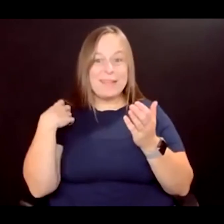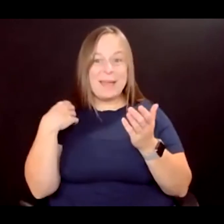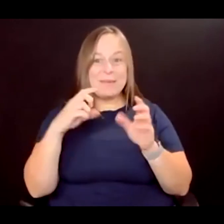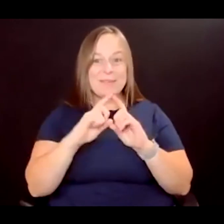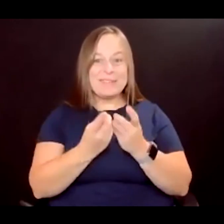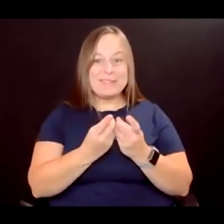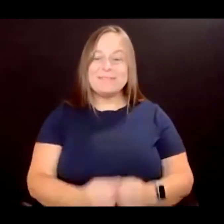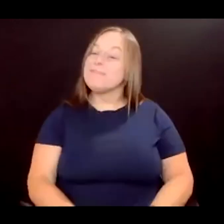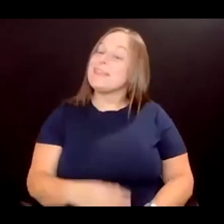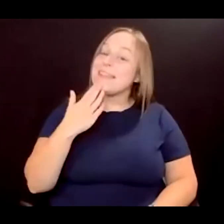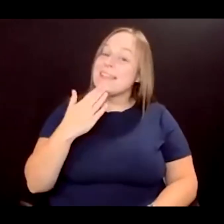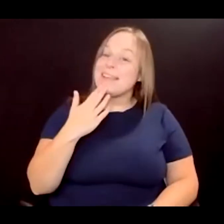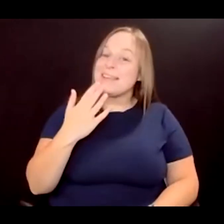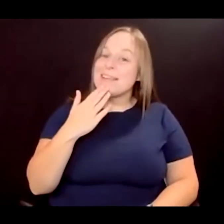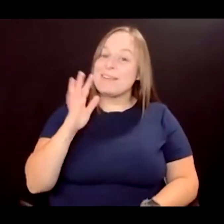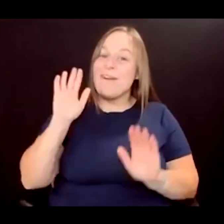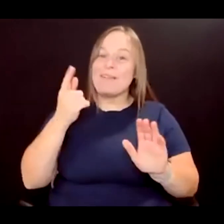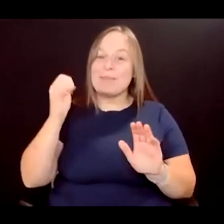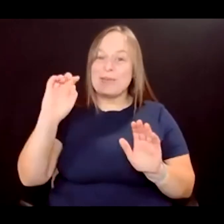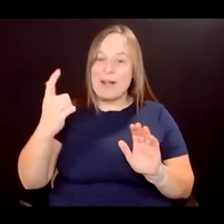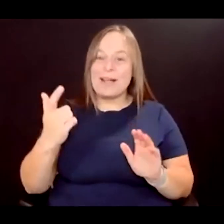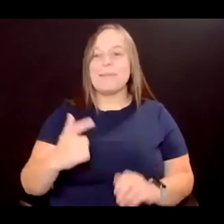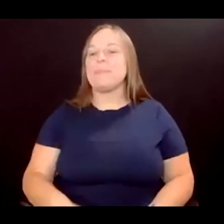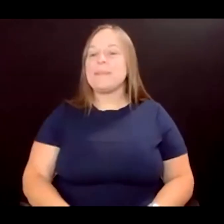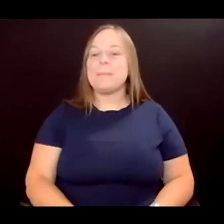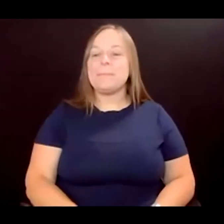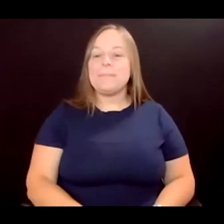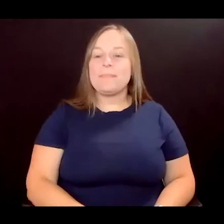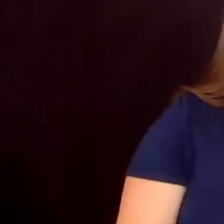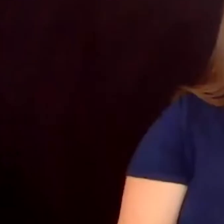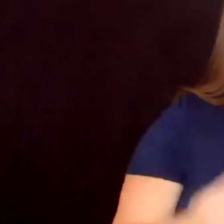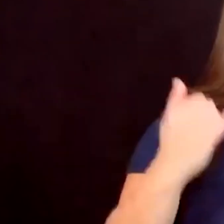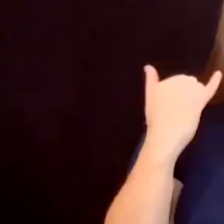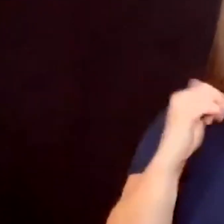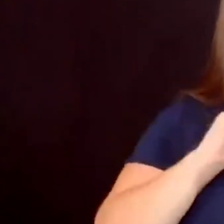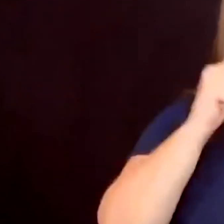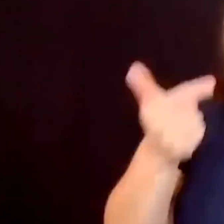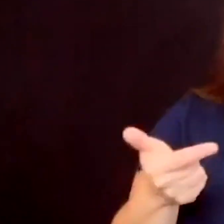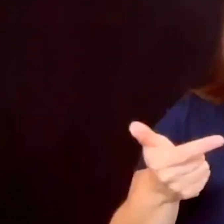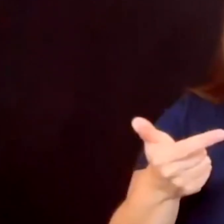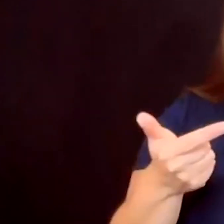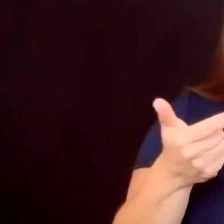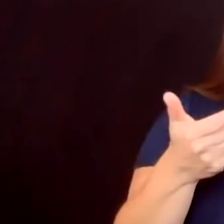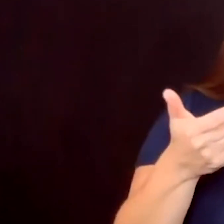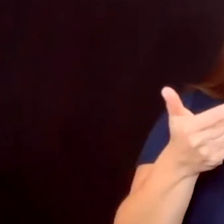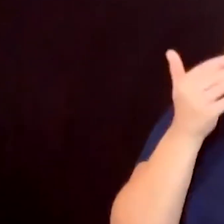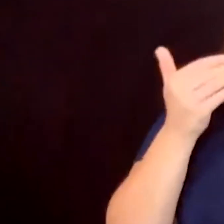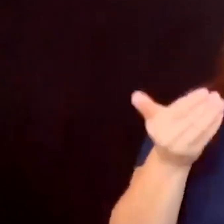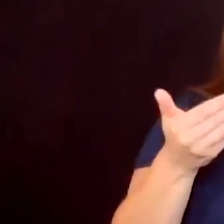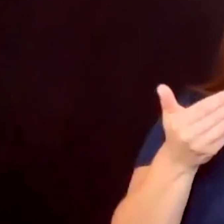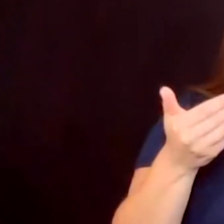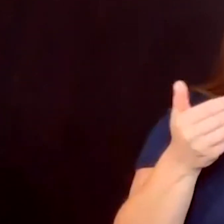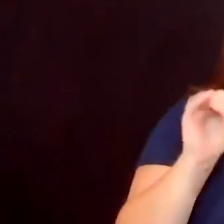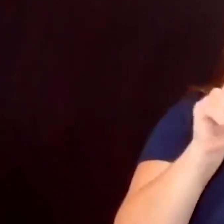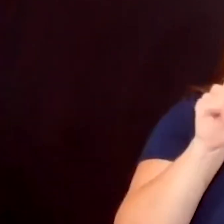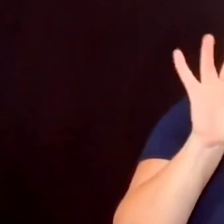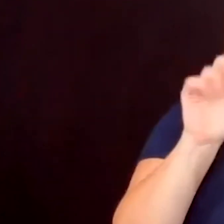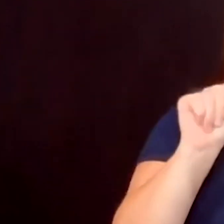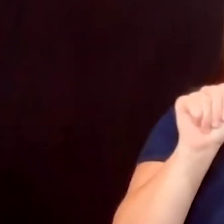first responders, is to ask them, how well are you prepared and trained? Is there certain programs that you have now? Do